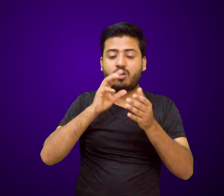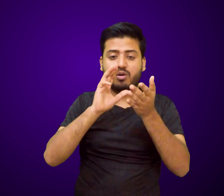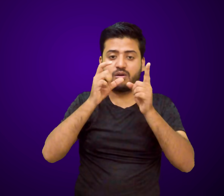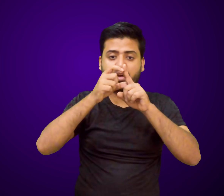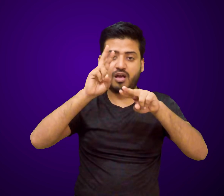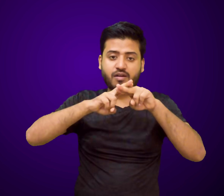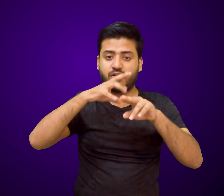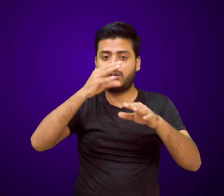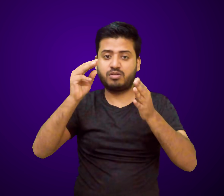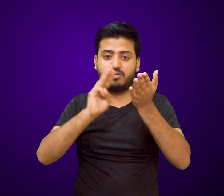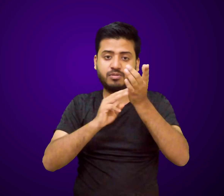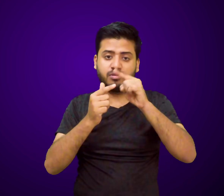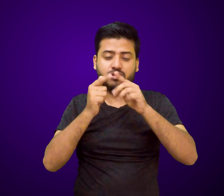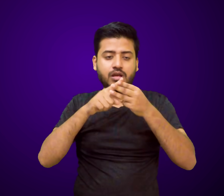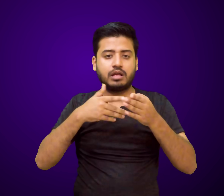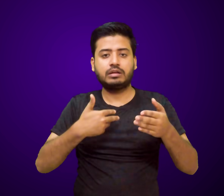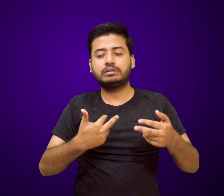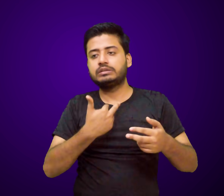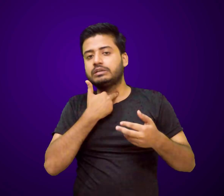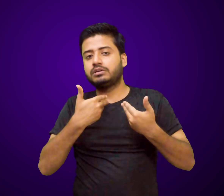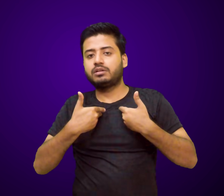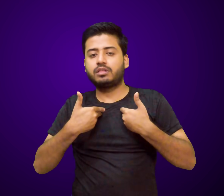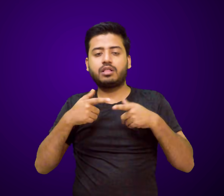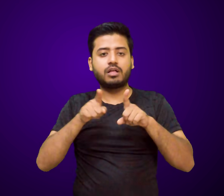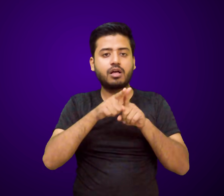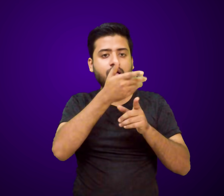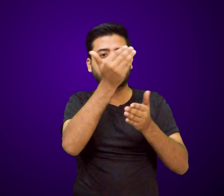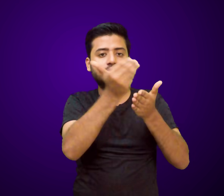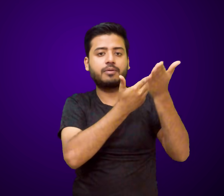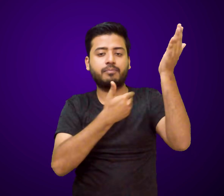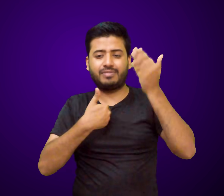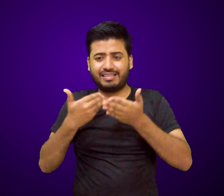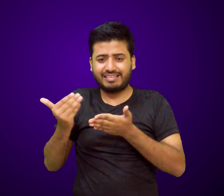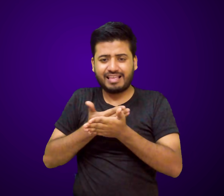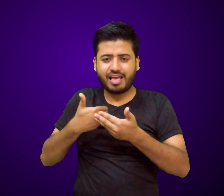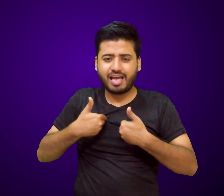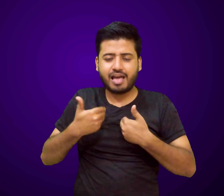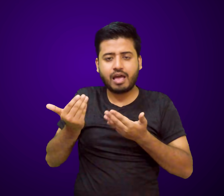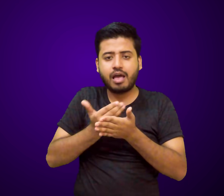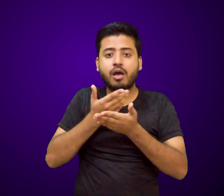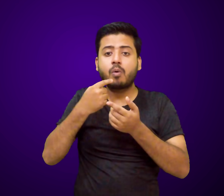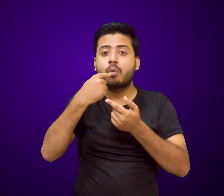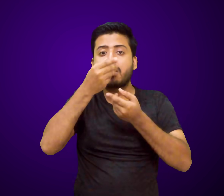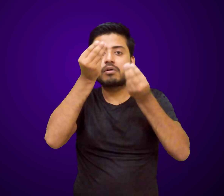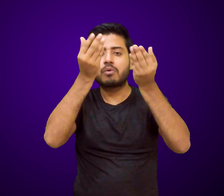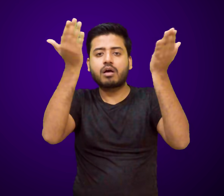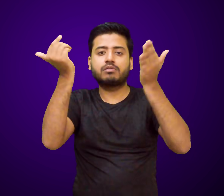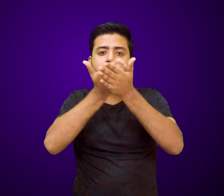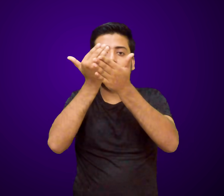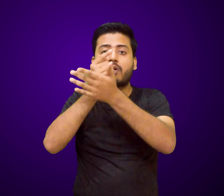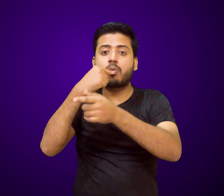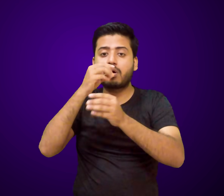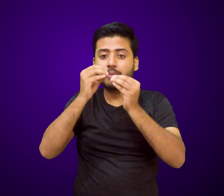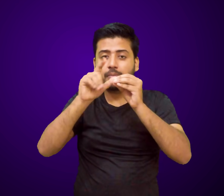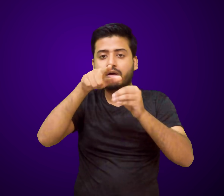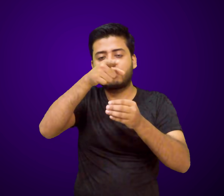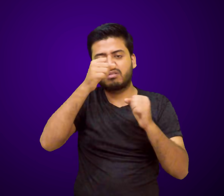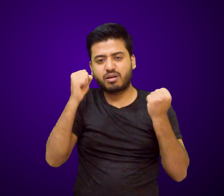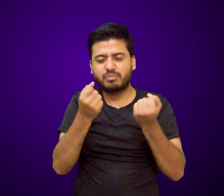depending on the type of disability and the class of travel. Based on the category of disability and class of travel, the concession